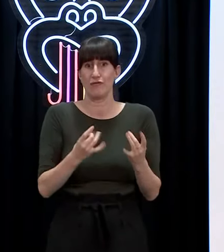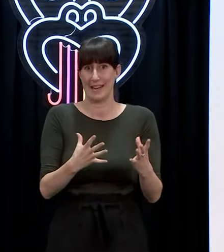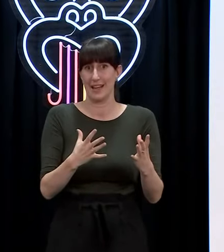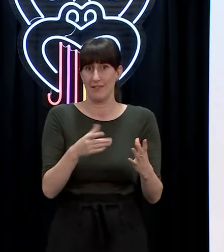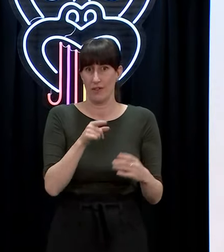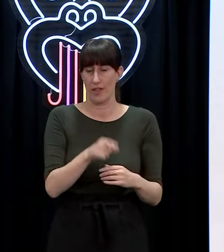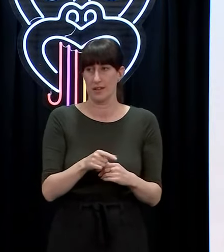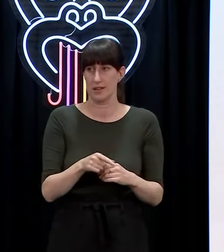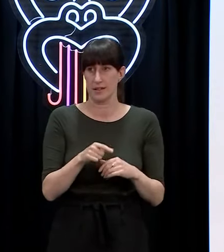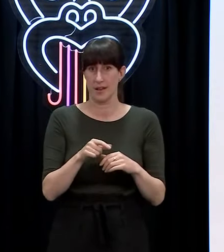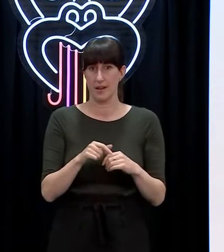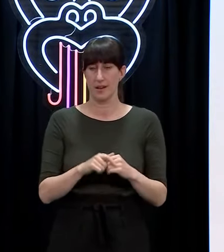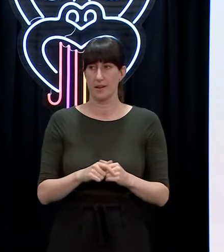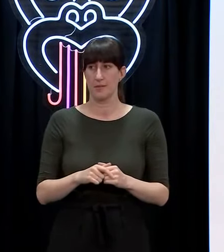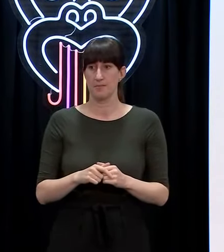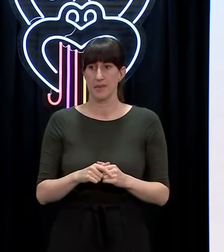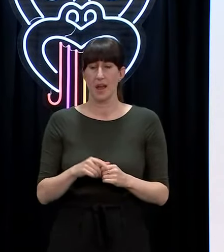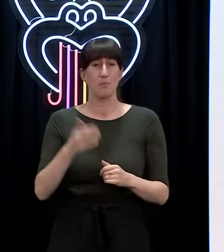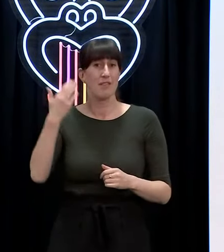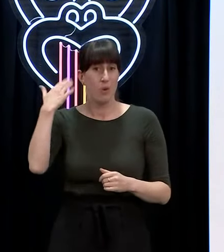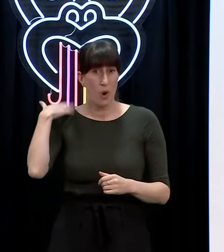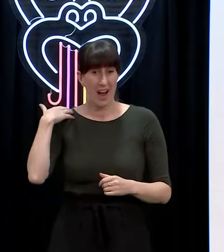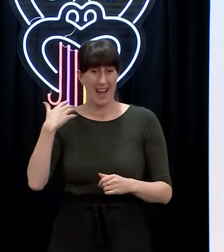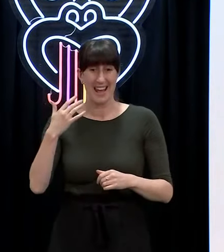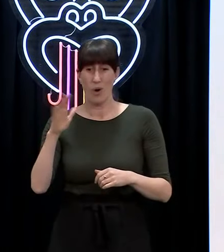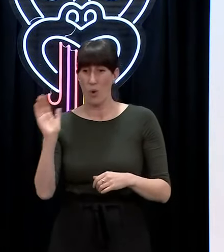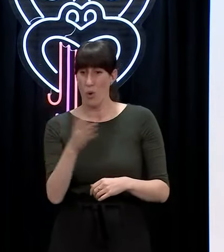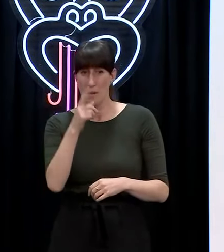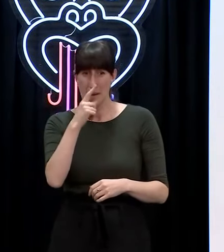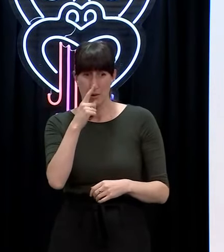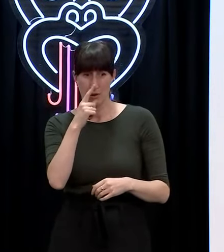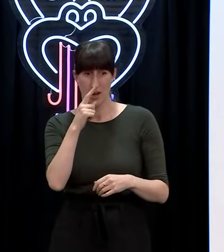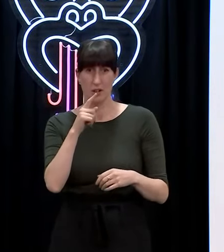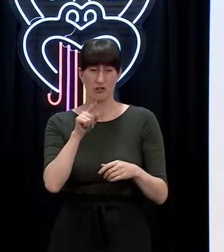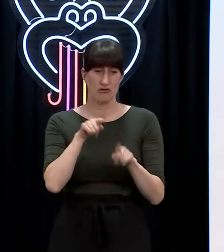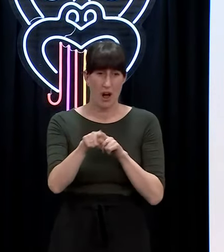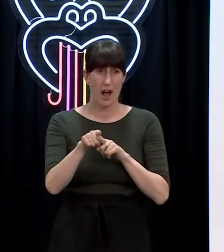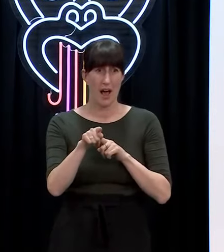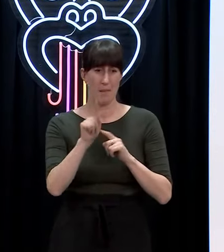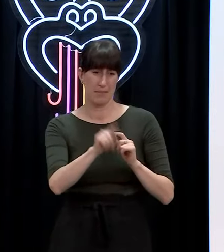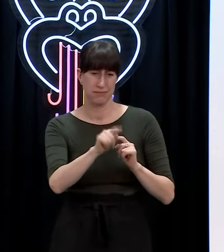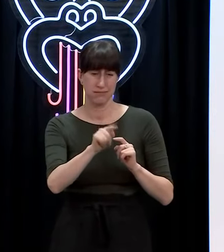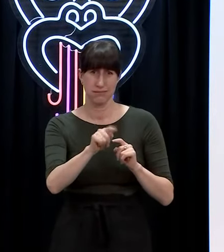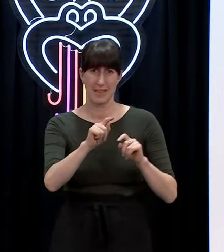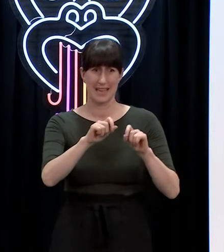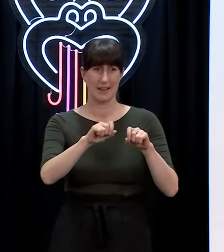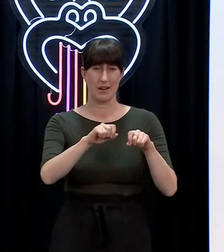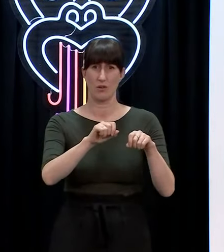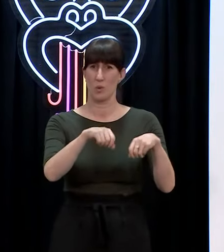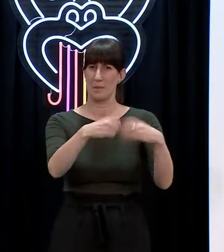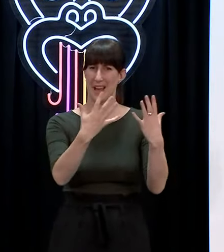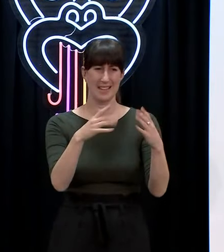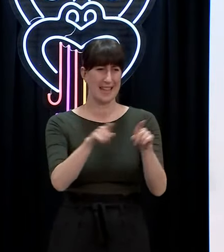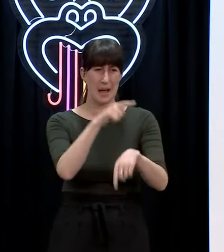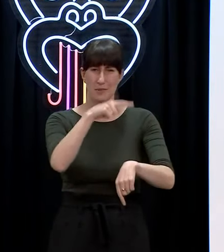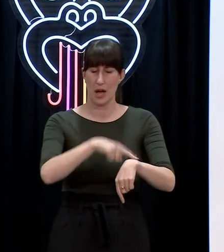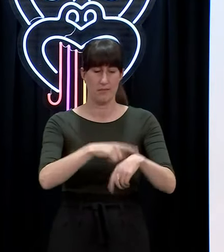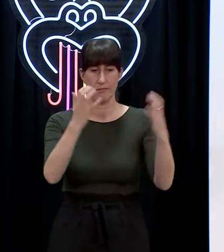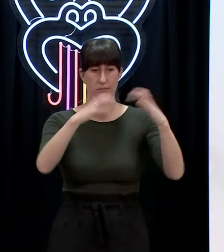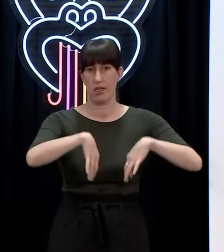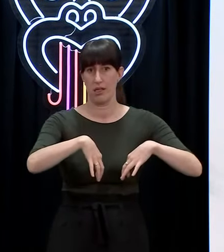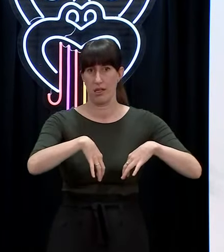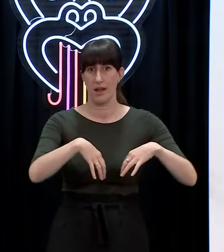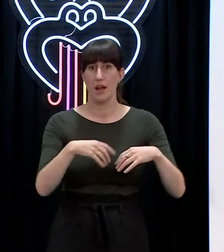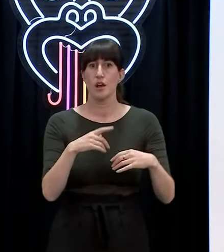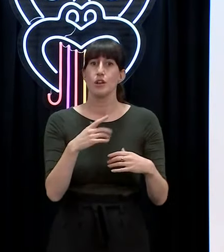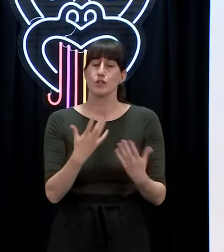rooms for booking, and everybody jumped on at the same time and tried to book them at the same time, the whole thing would fall down. So this is a way that we can allow people